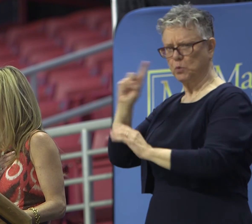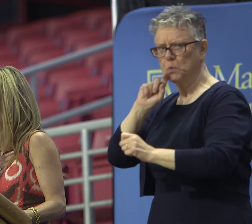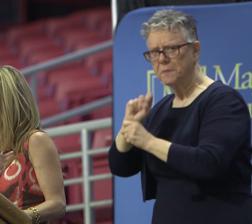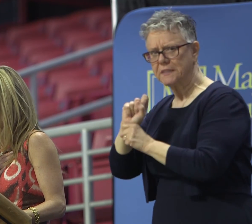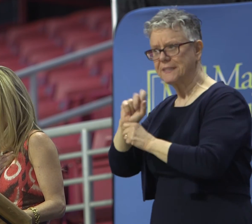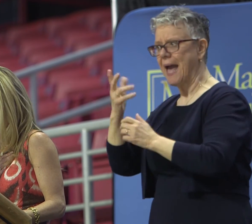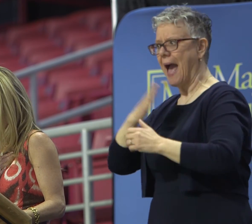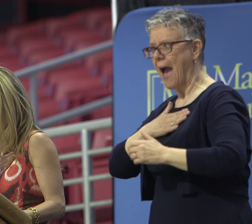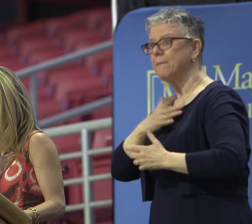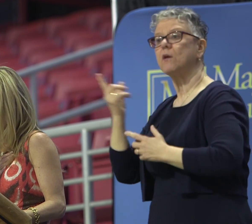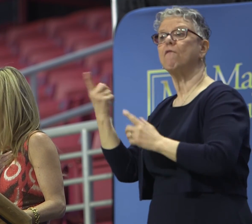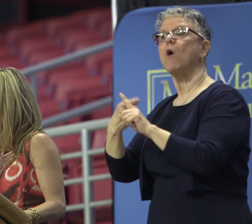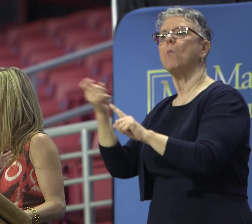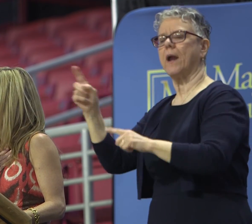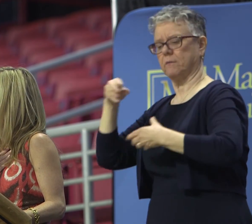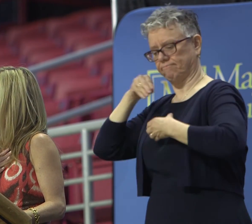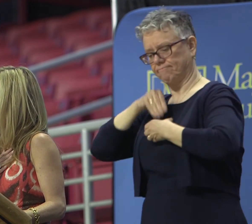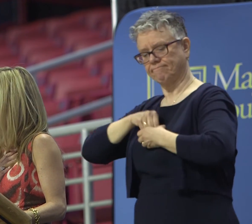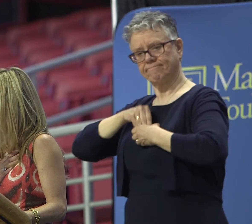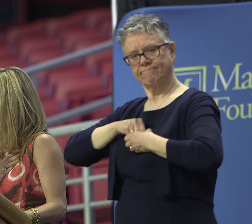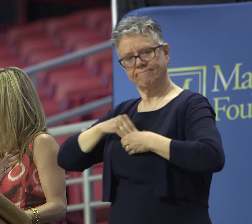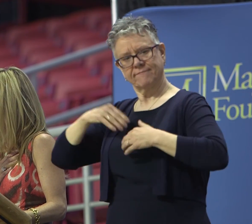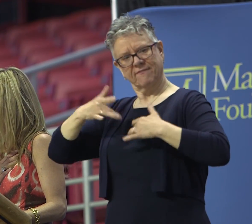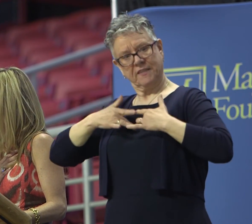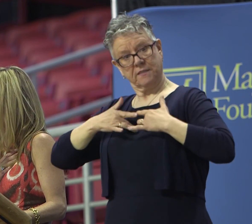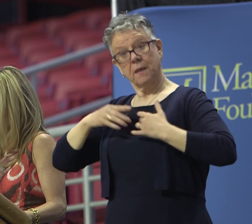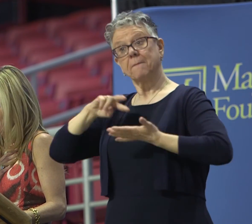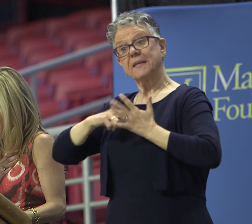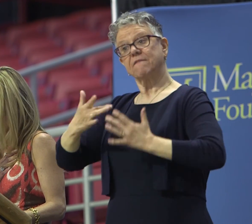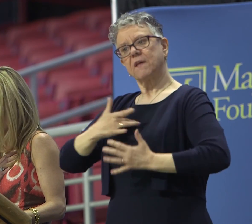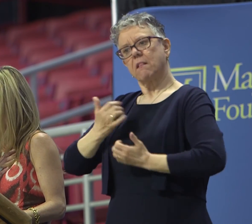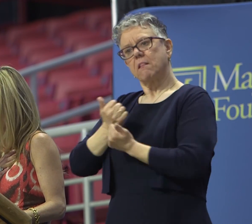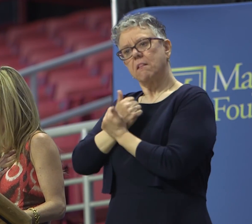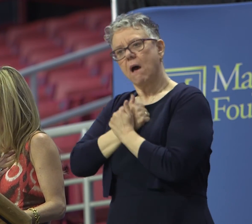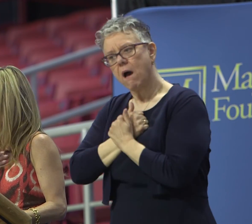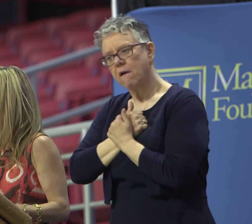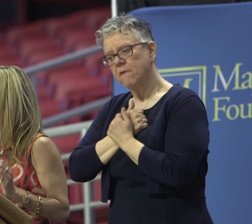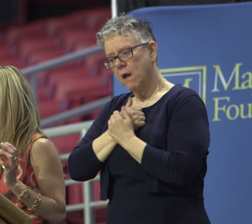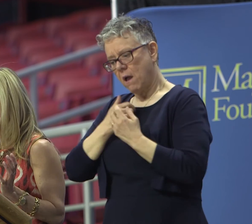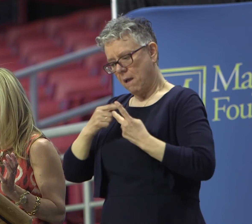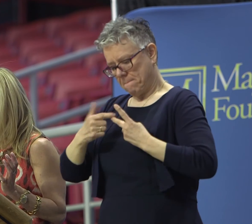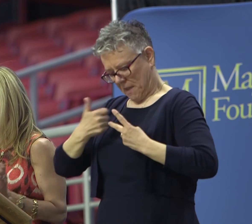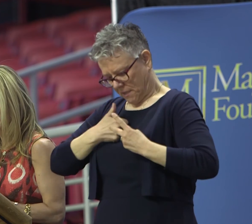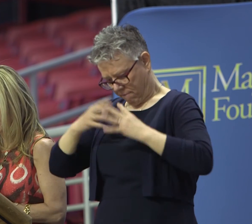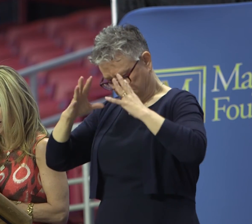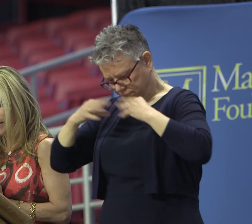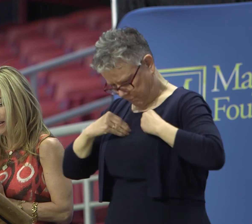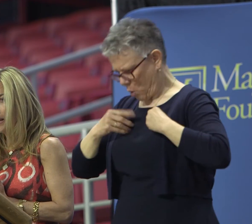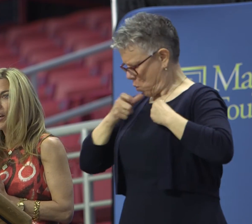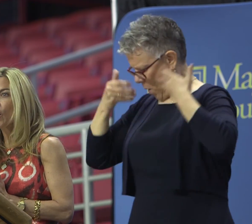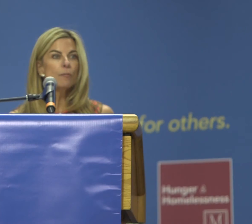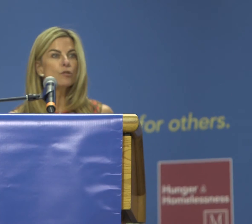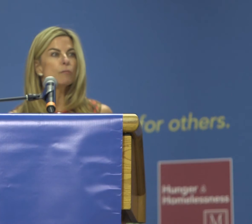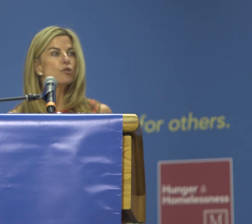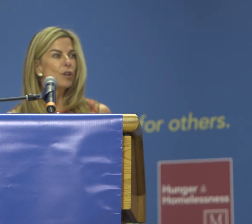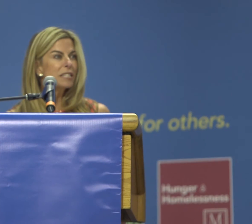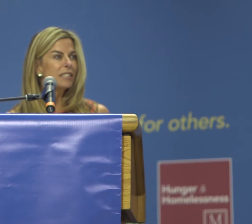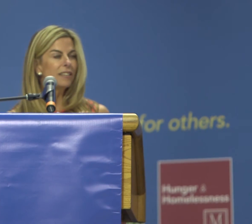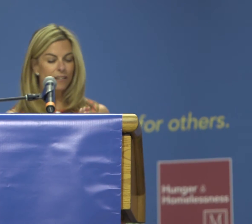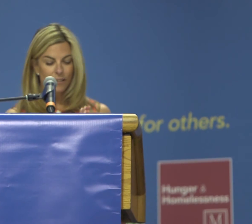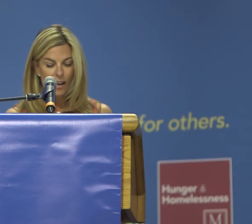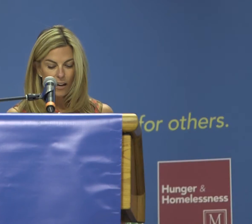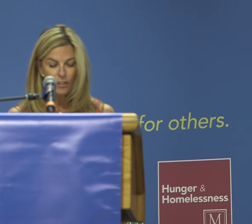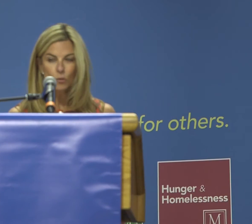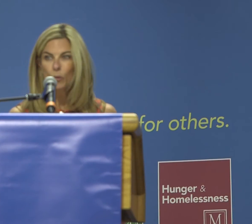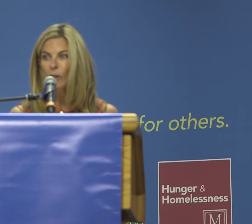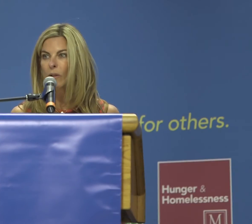comes from within. It comes from loving and accepting yourself completely. It comes from